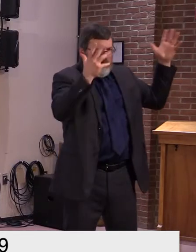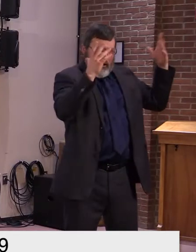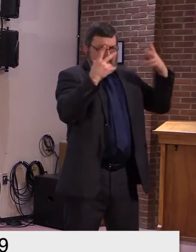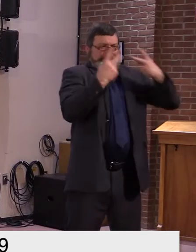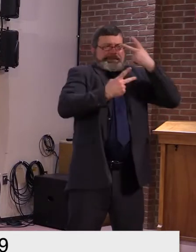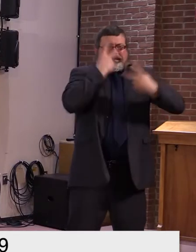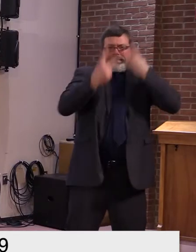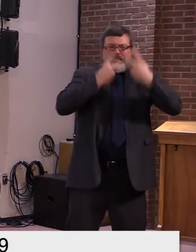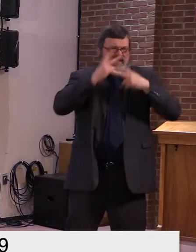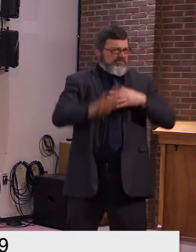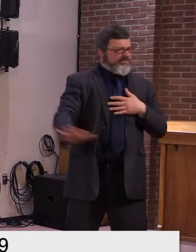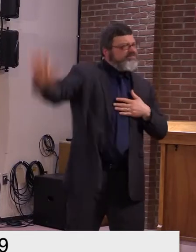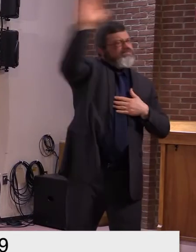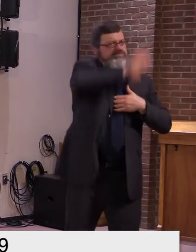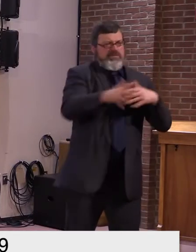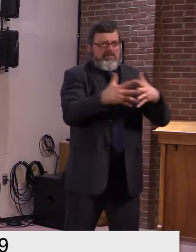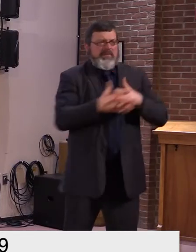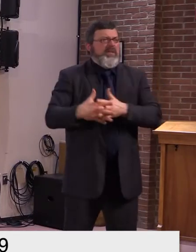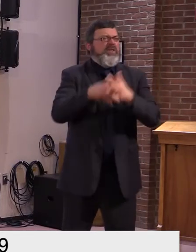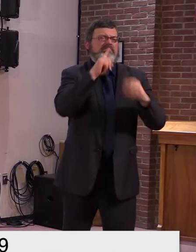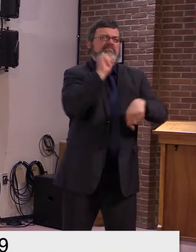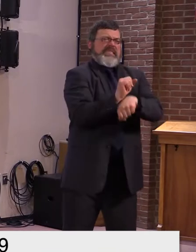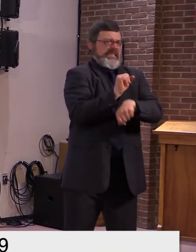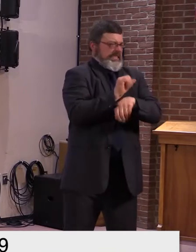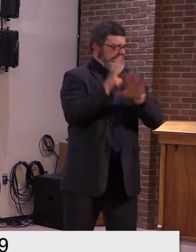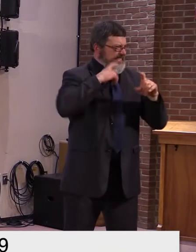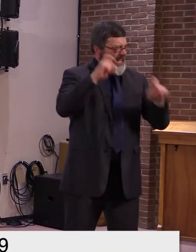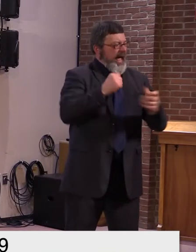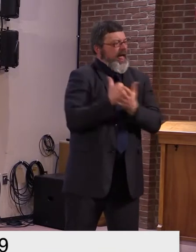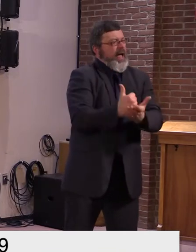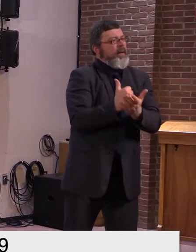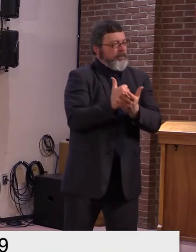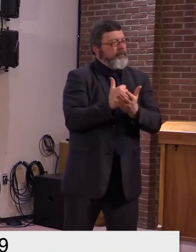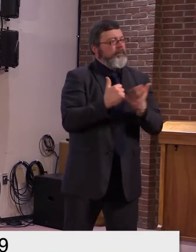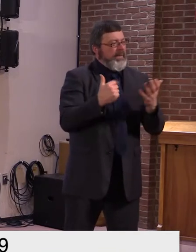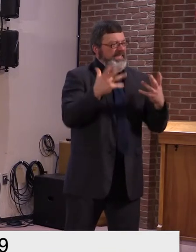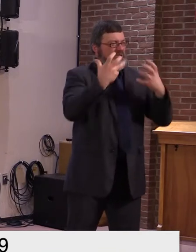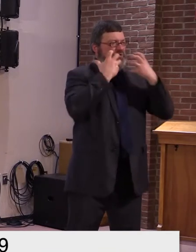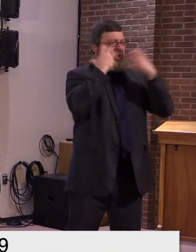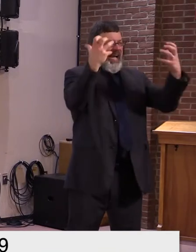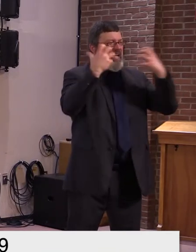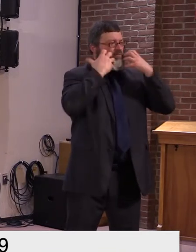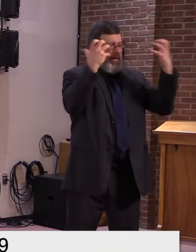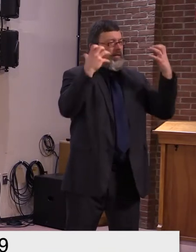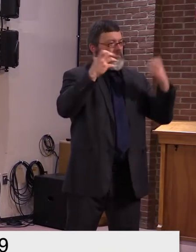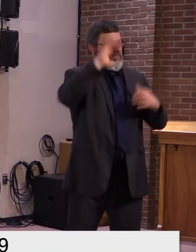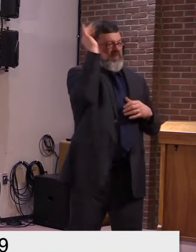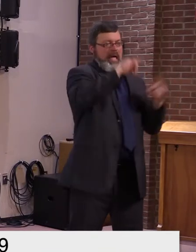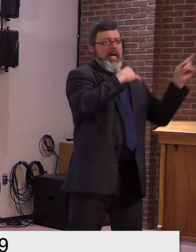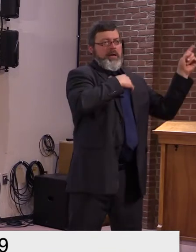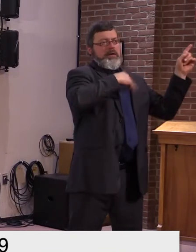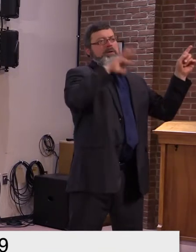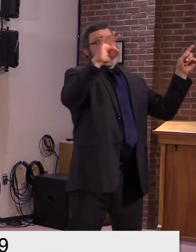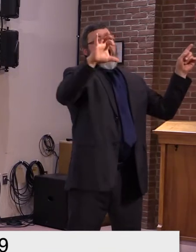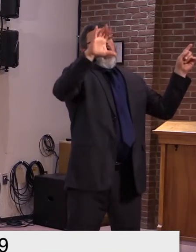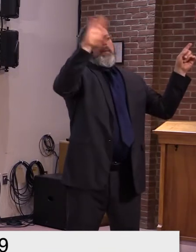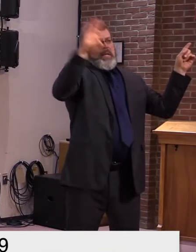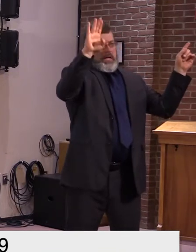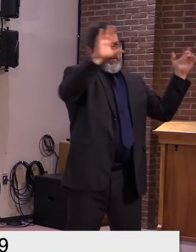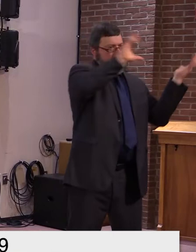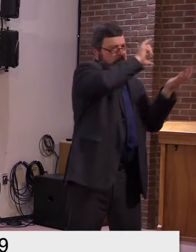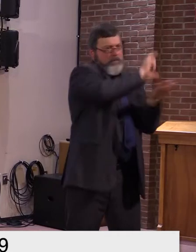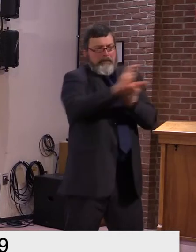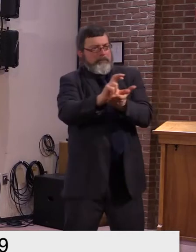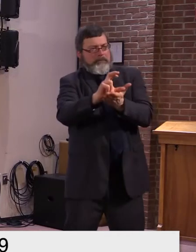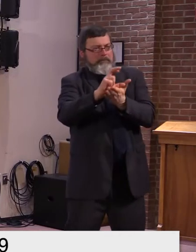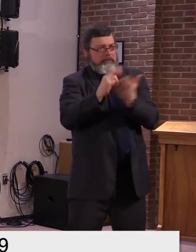the provisions that are in this $900 billion package that have been reported are one, $300 in